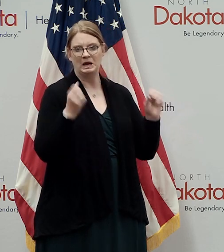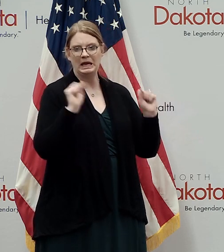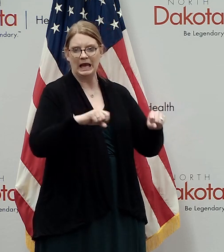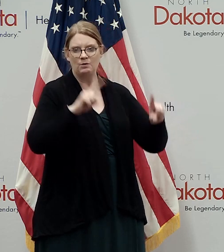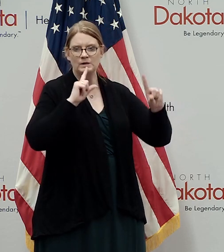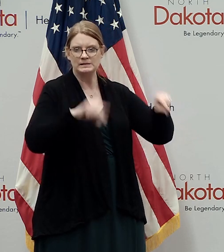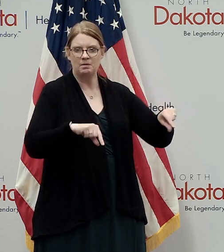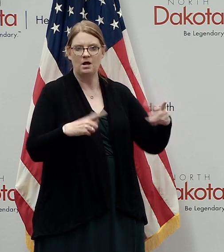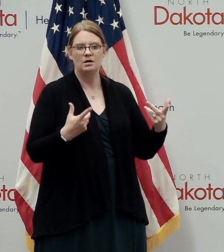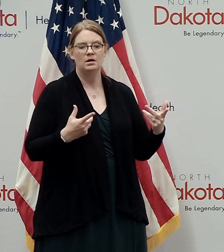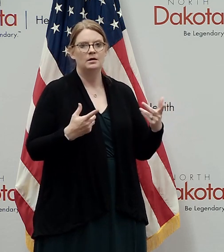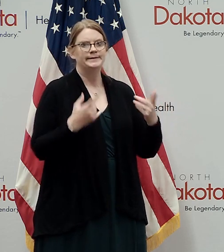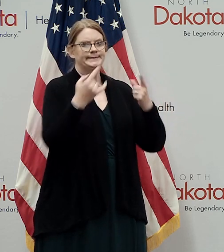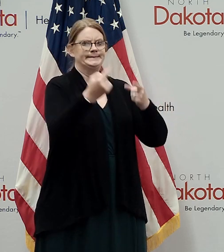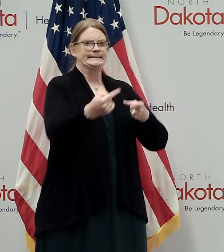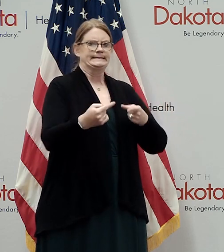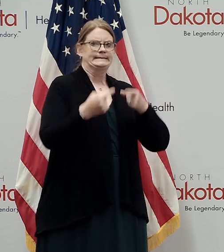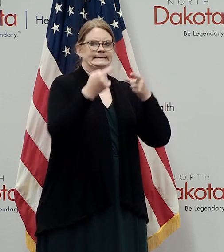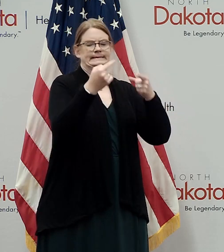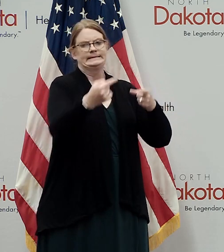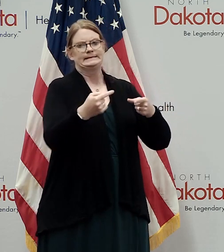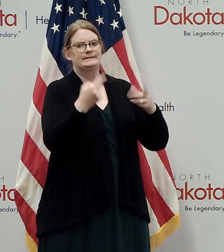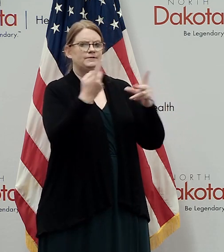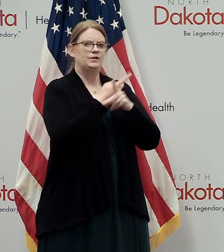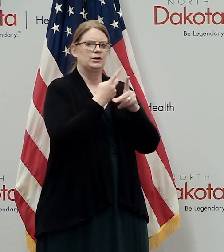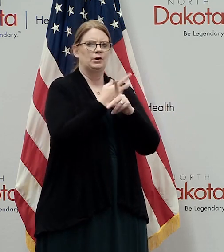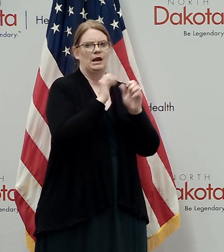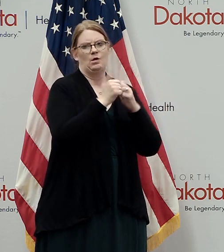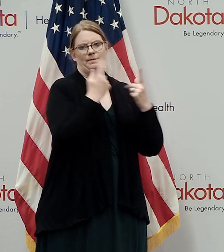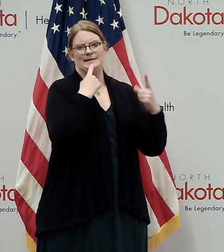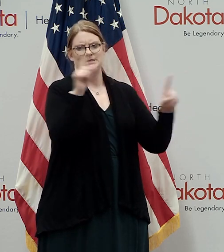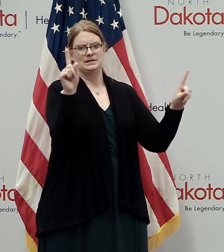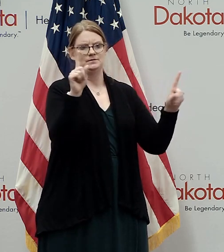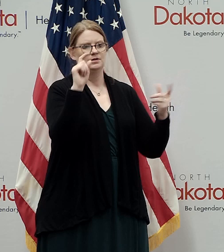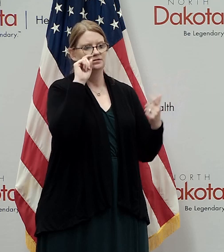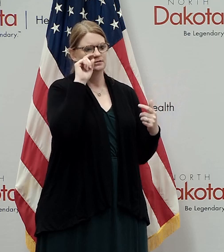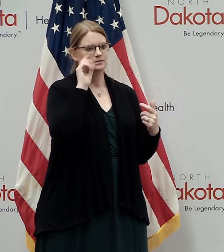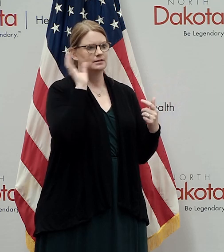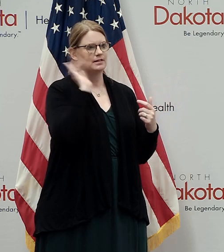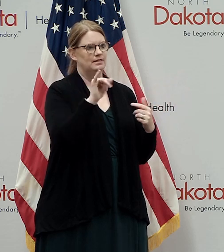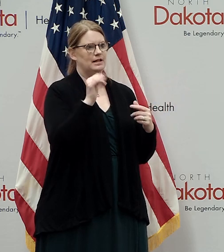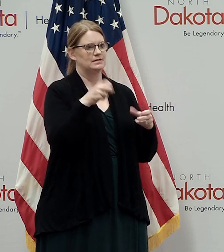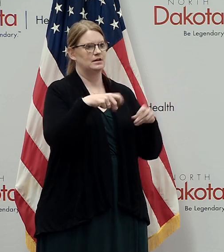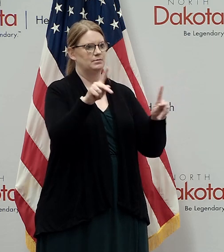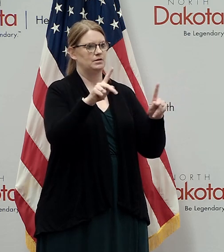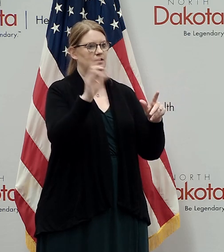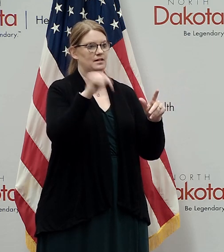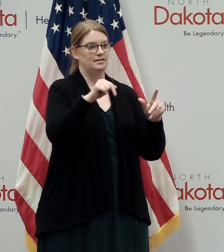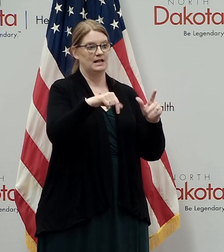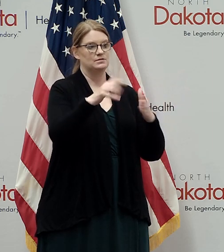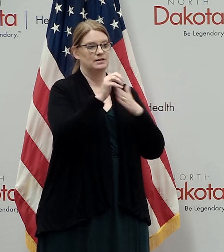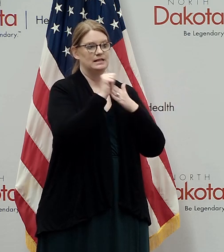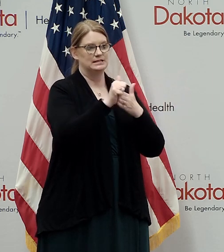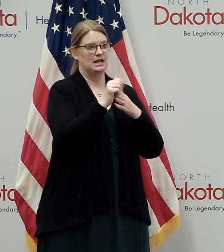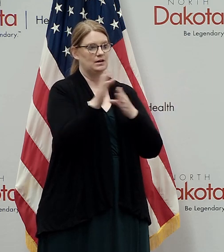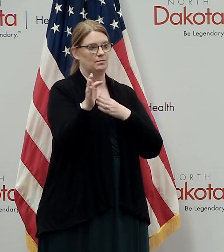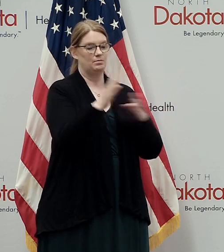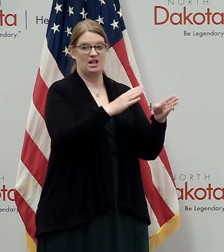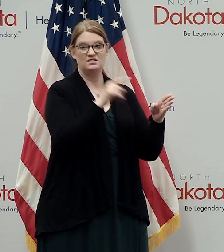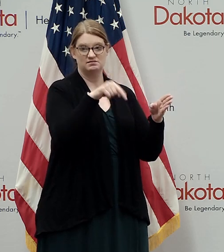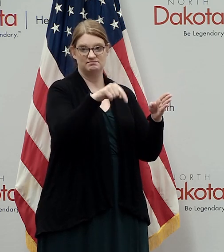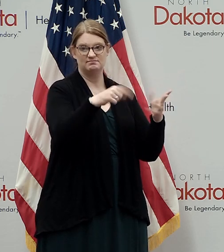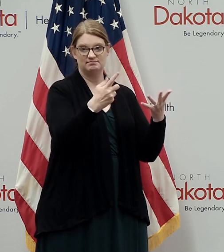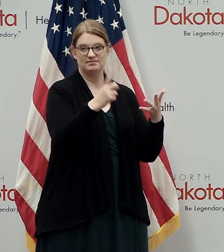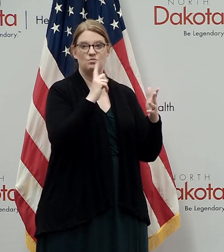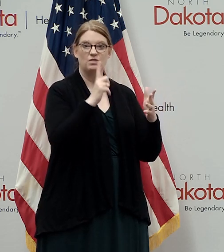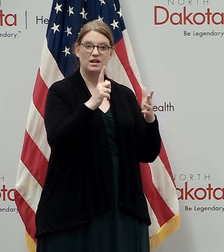to unseen adversity in a way that can take us to new levels. That's the opportunity. That's what this guiding plans, these references